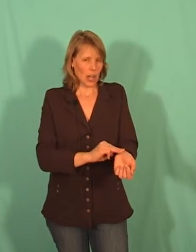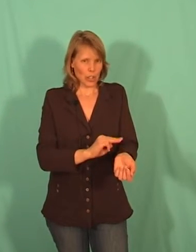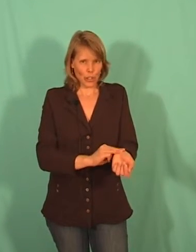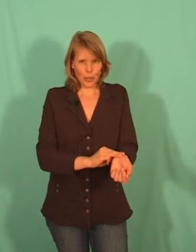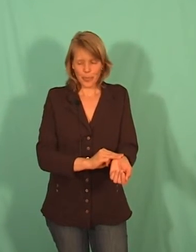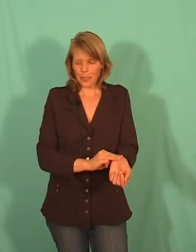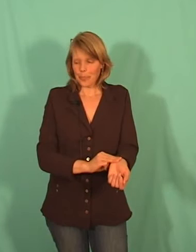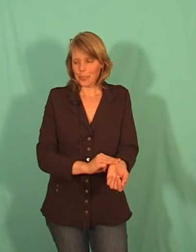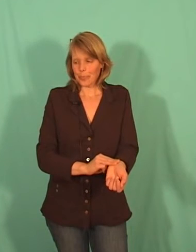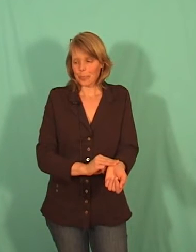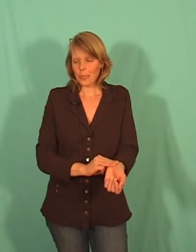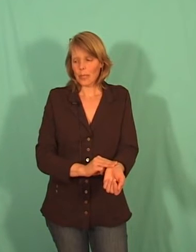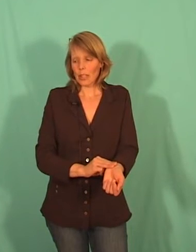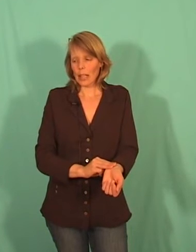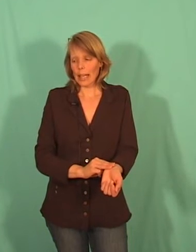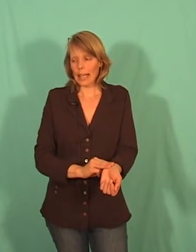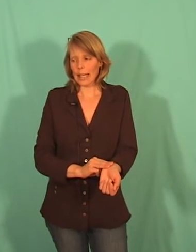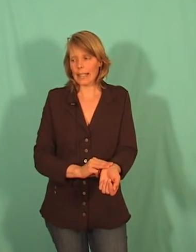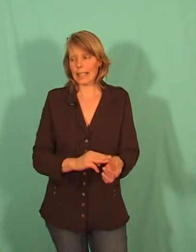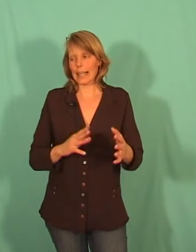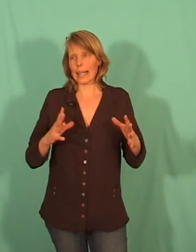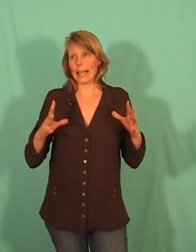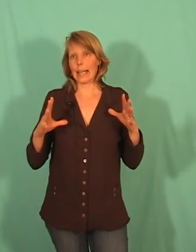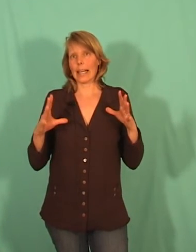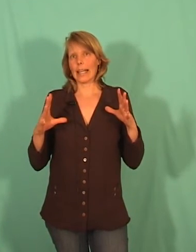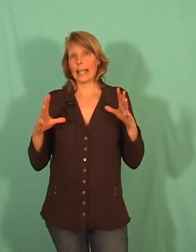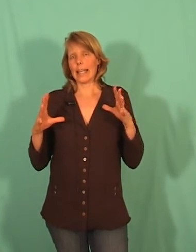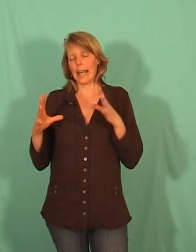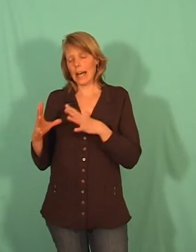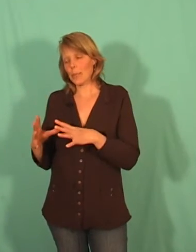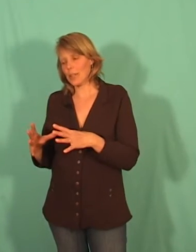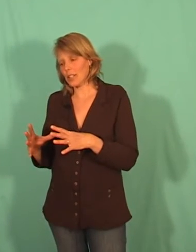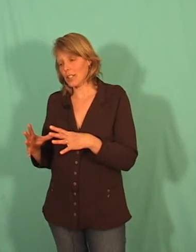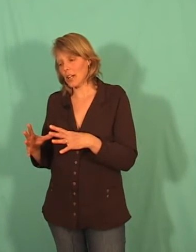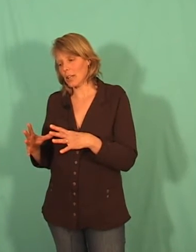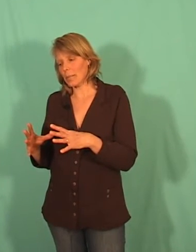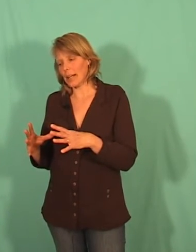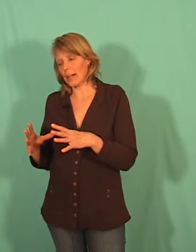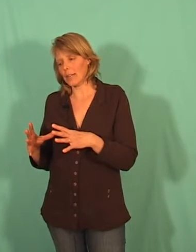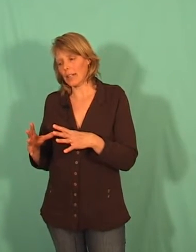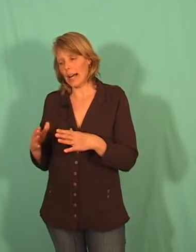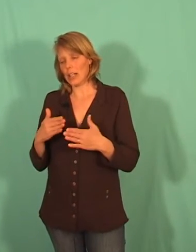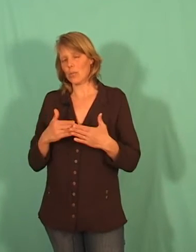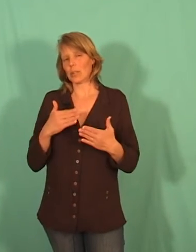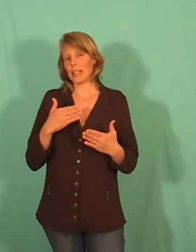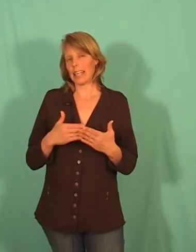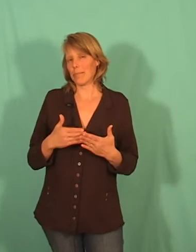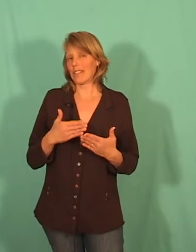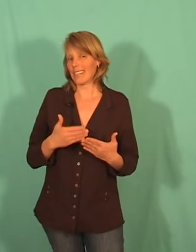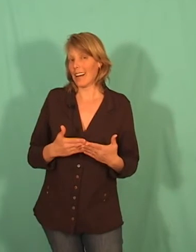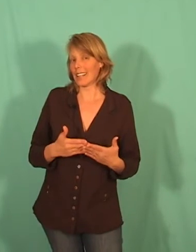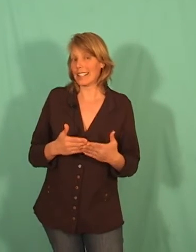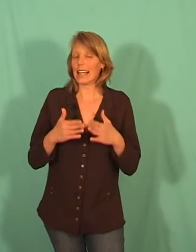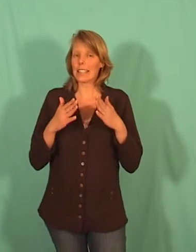Doctor. And now we're going to talk about actual name signs, signs that you